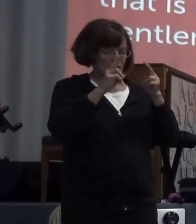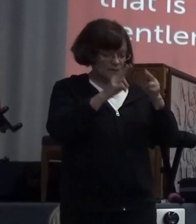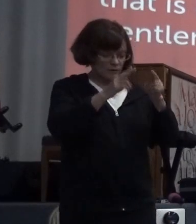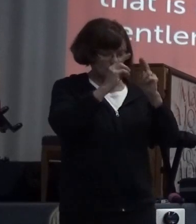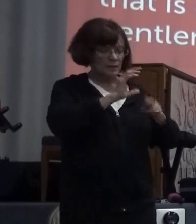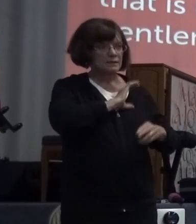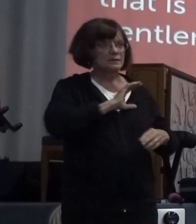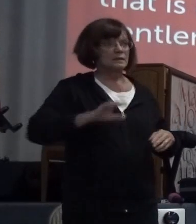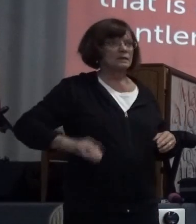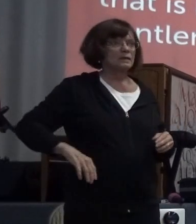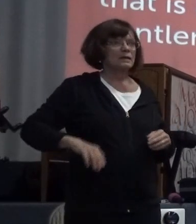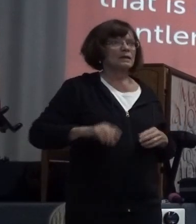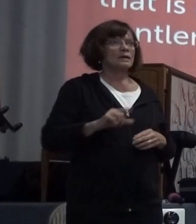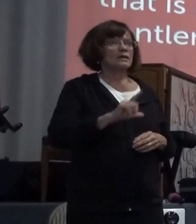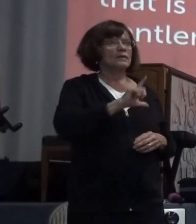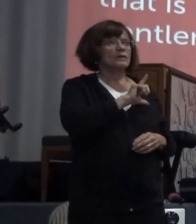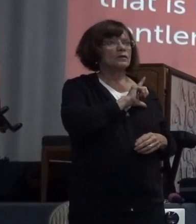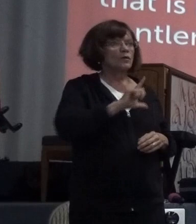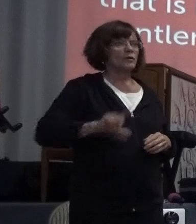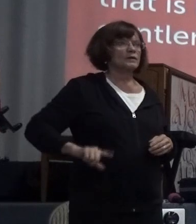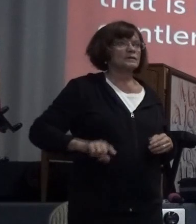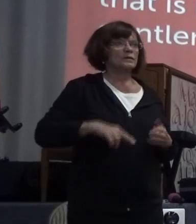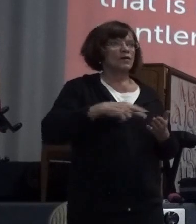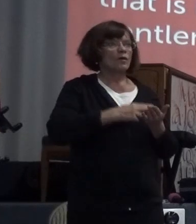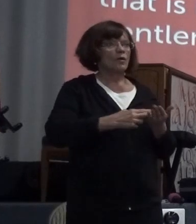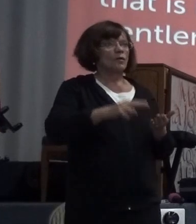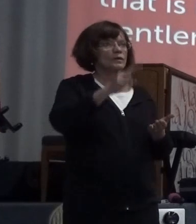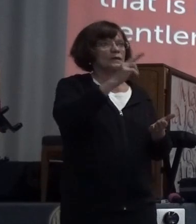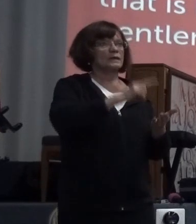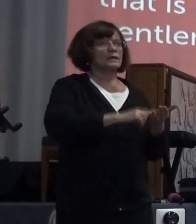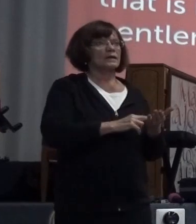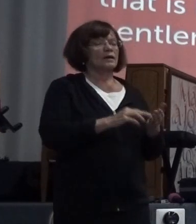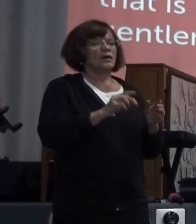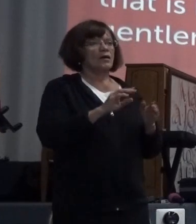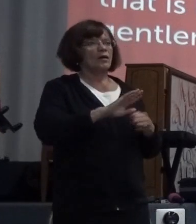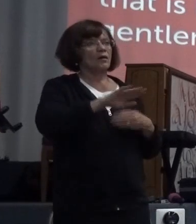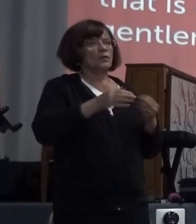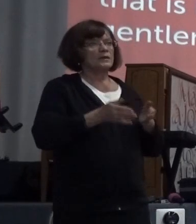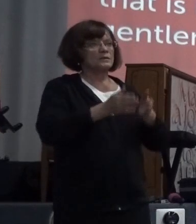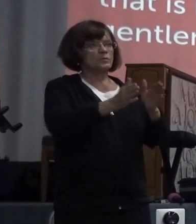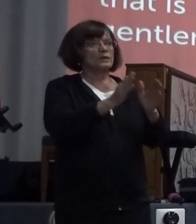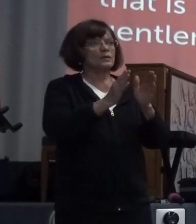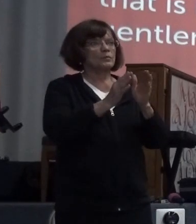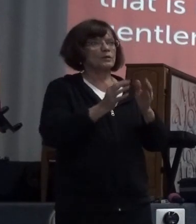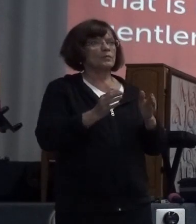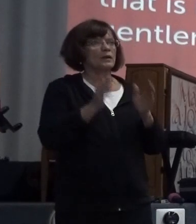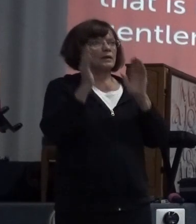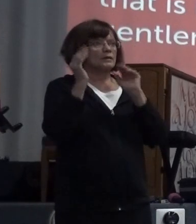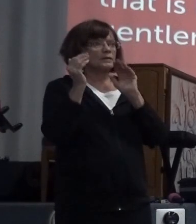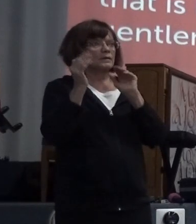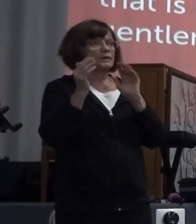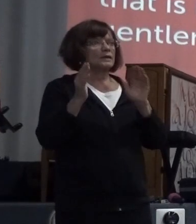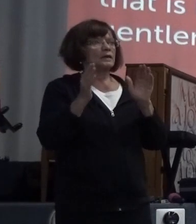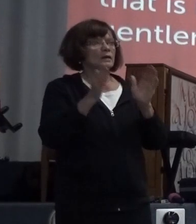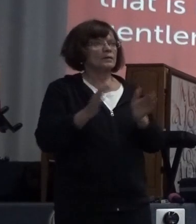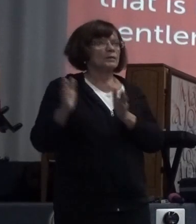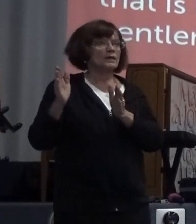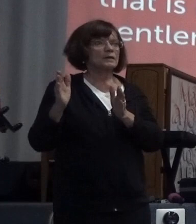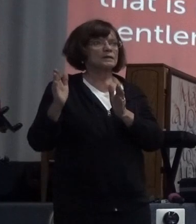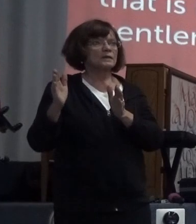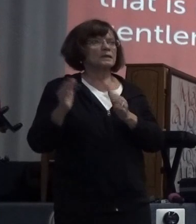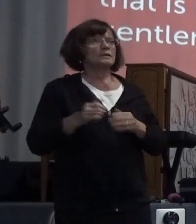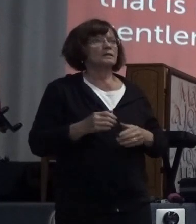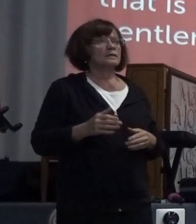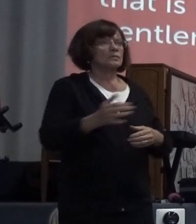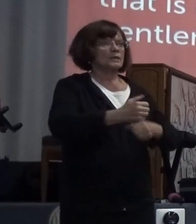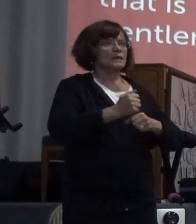The Lord is holy, always being prepared to make a defense to anyone who asks you for a reason of the hope that is in you, yet do it with gentleness